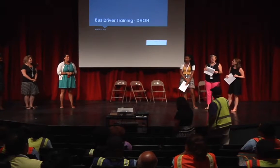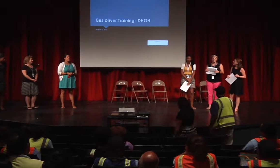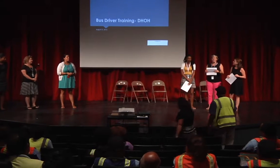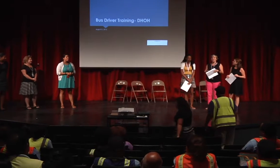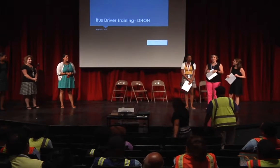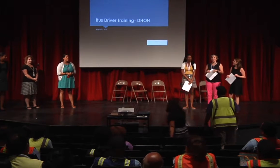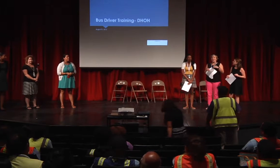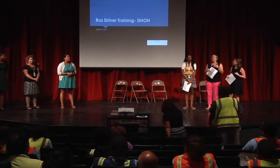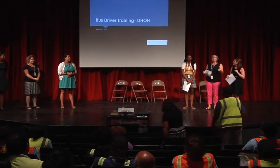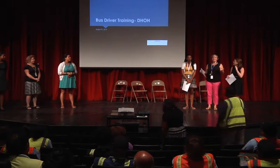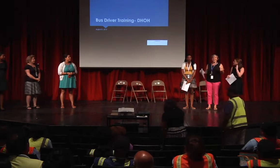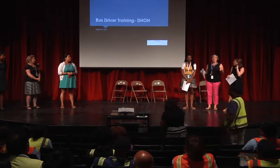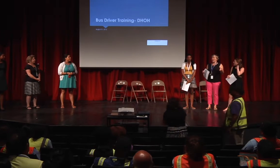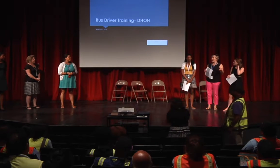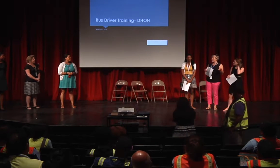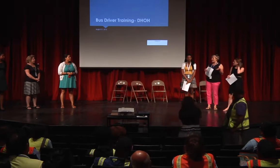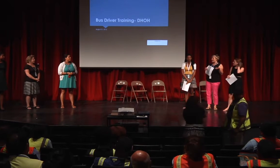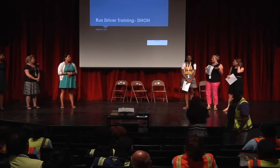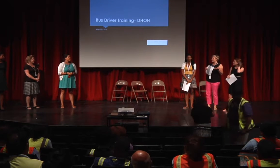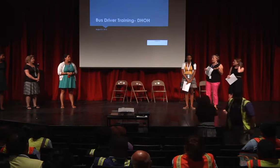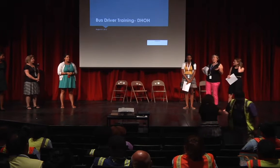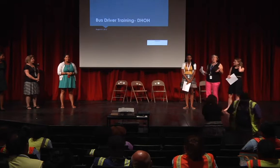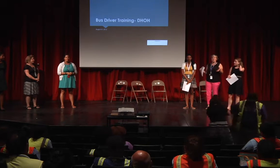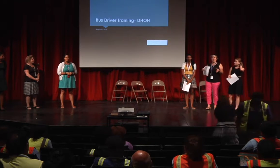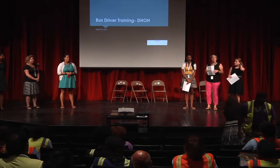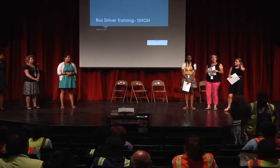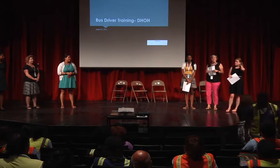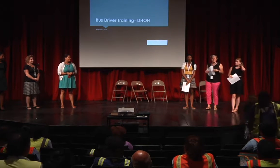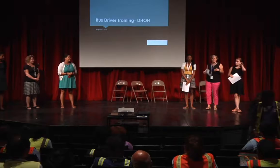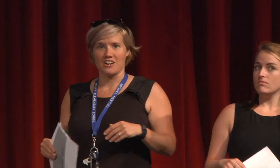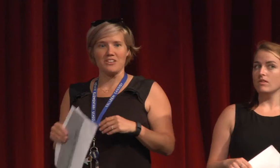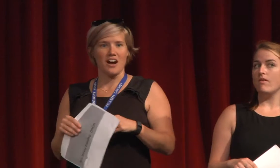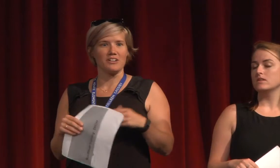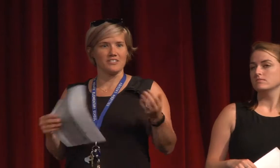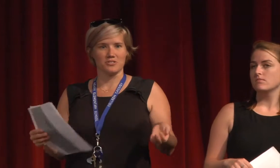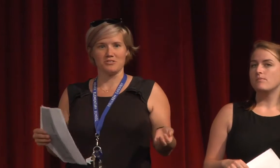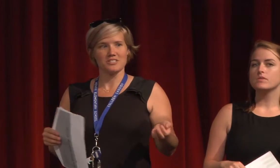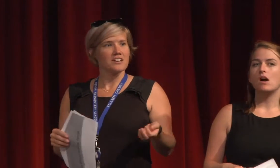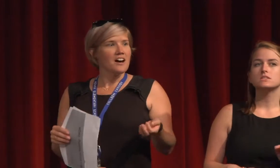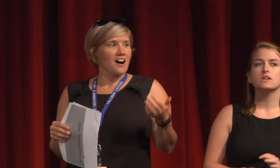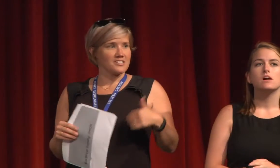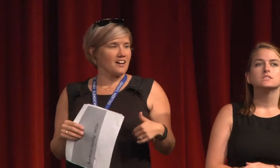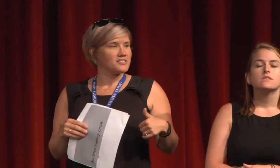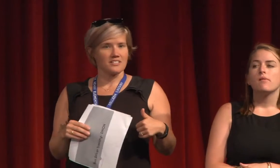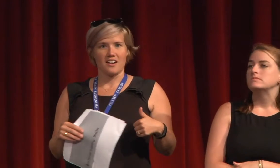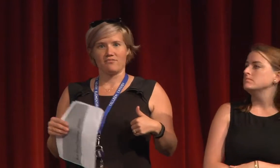All right, so as you can tell, we have quite a few more people with us this year. We thought we'd introduce ourselves and kind of